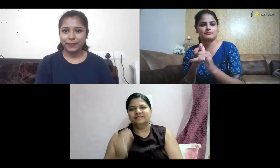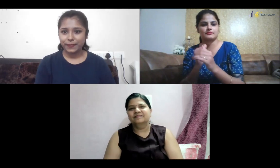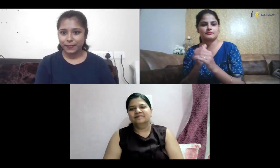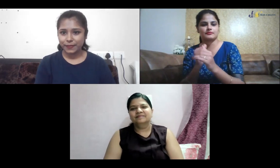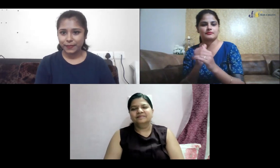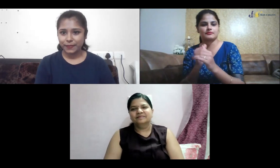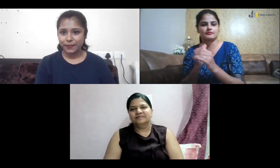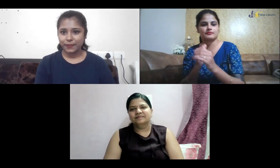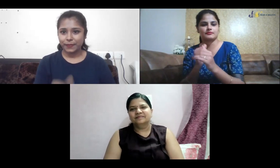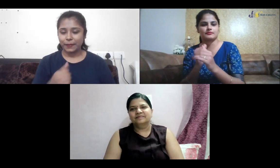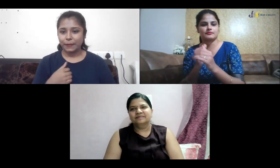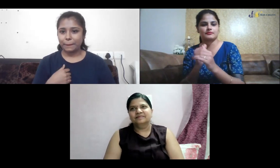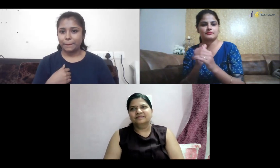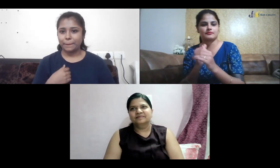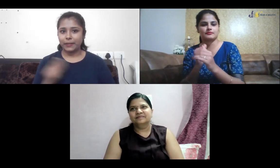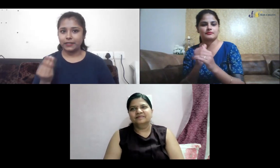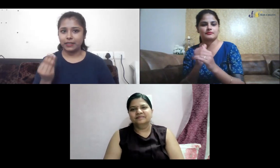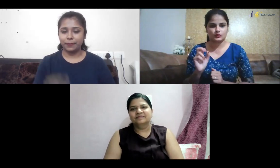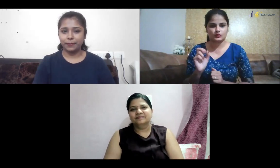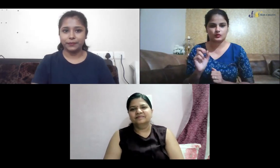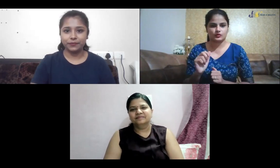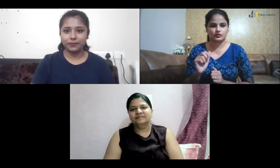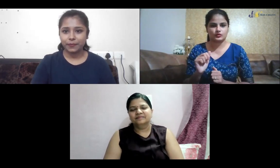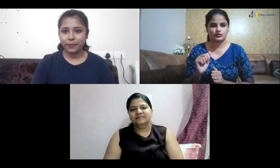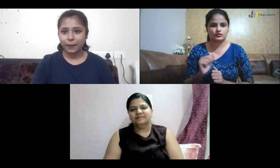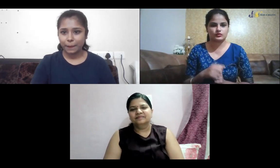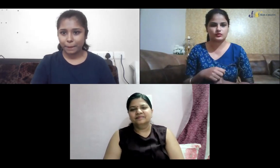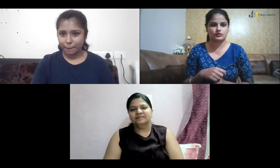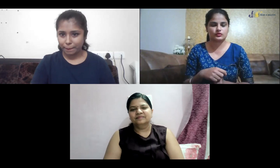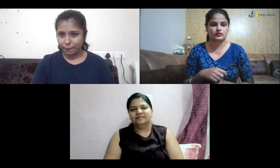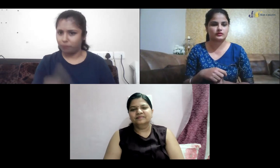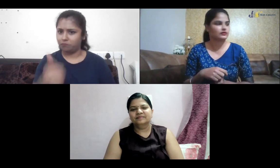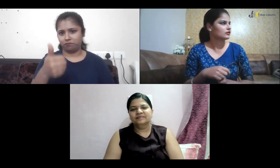Kavita's video is lagging. Yes, Kavita has some internet issue.